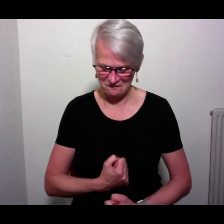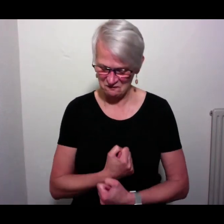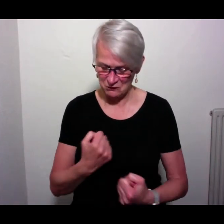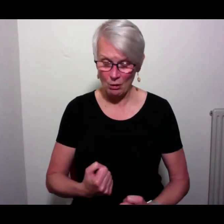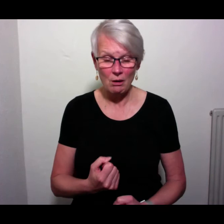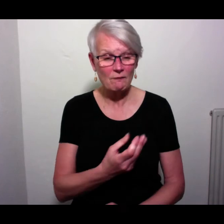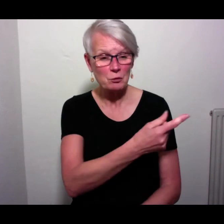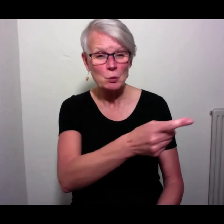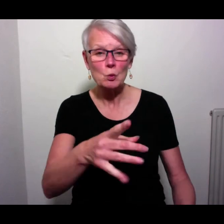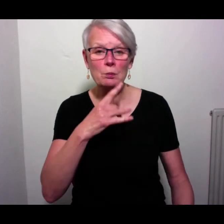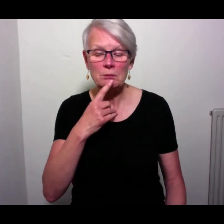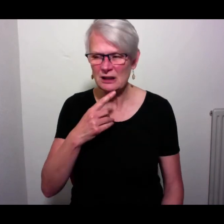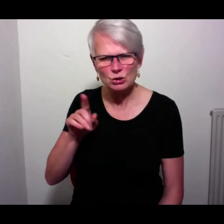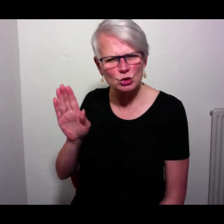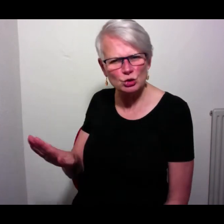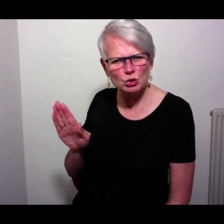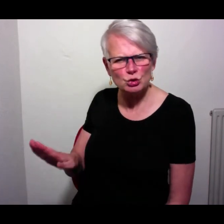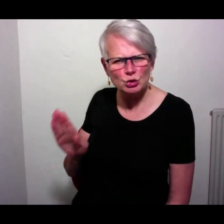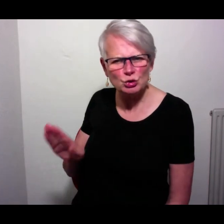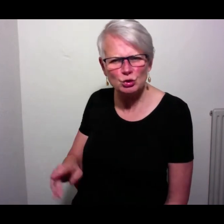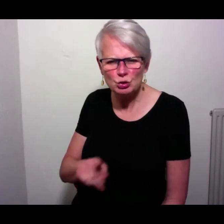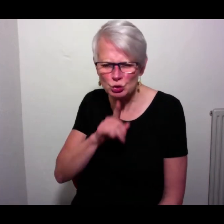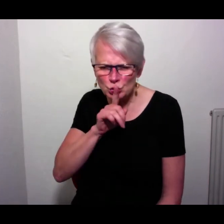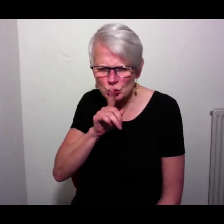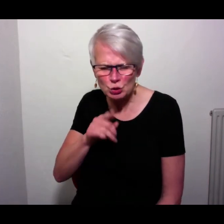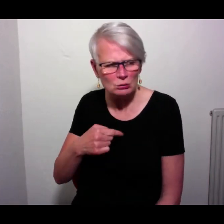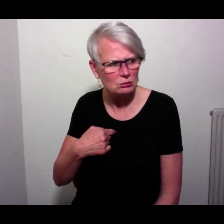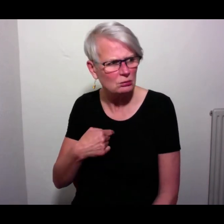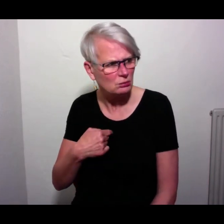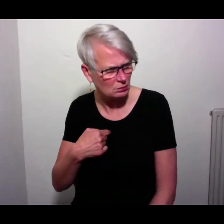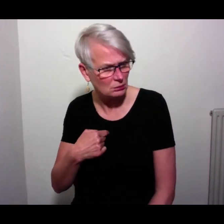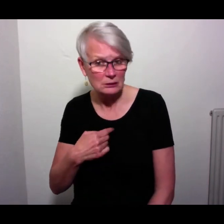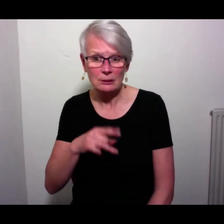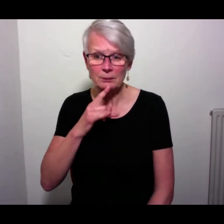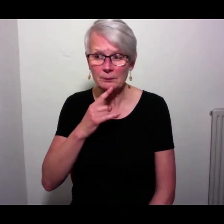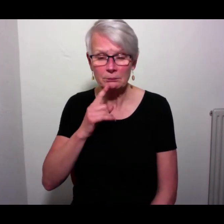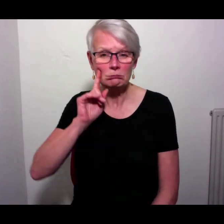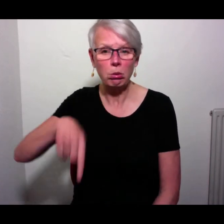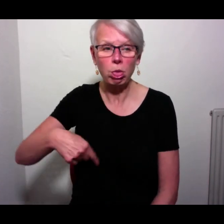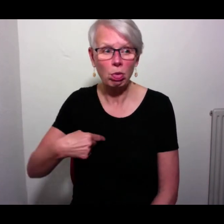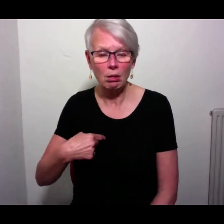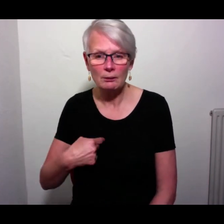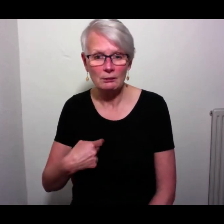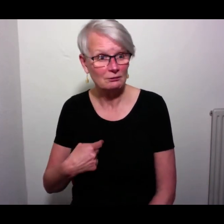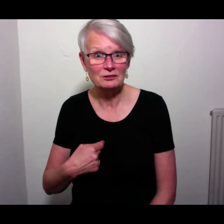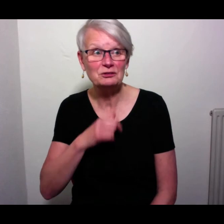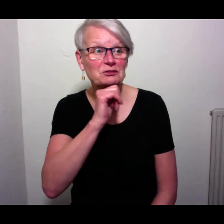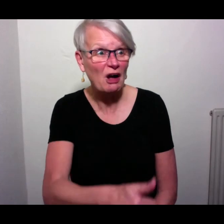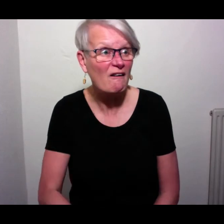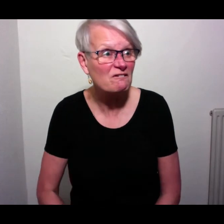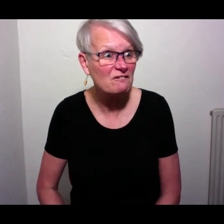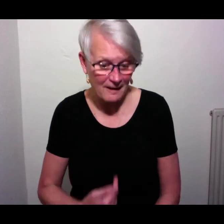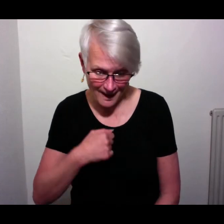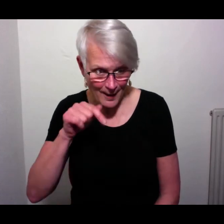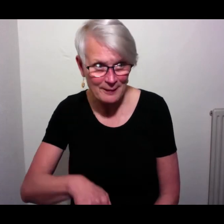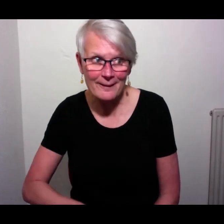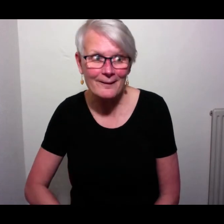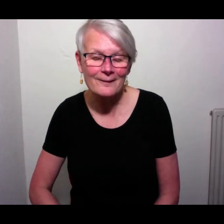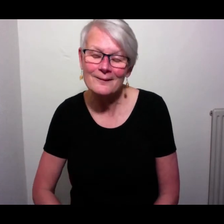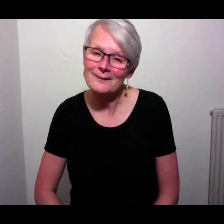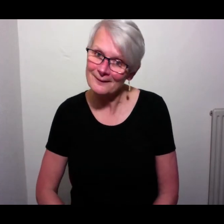have tried to shut me down, tried to silence me, and some have tried to pretend that I'm not even here. Well, tough, I am